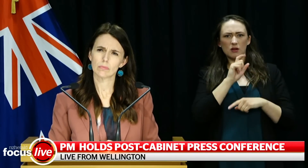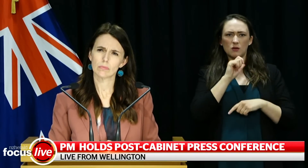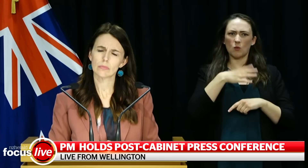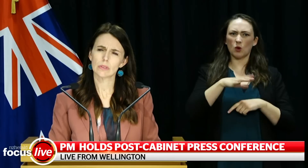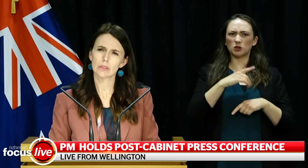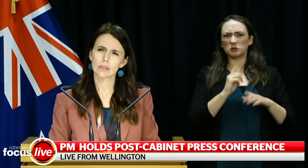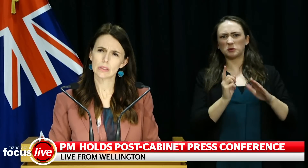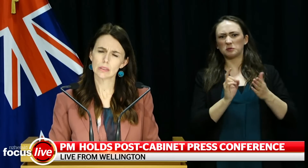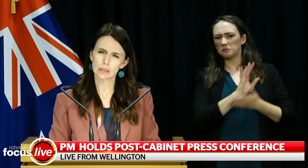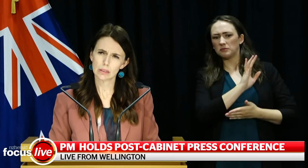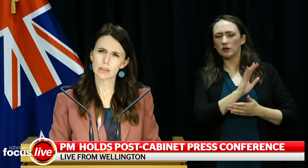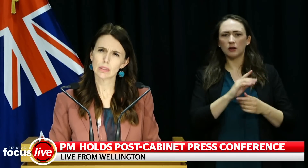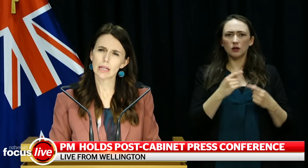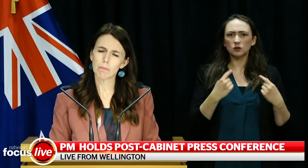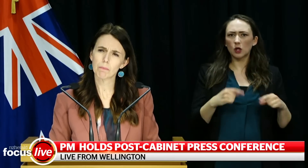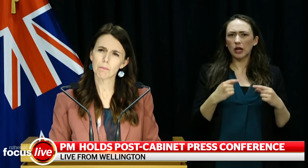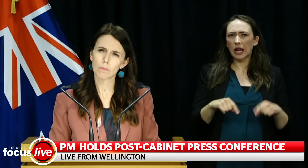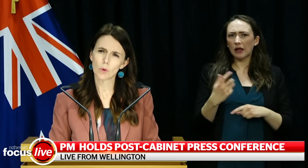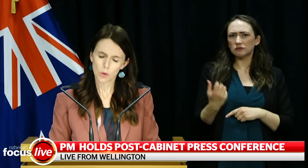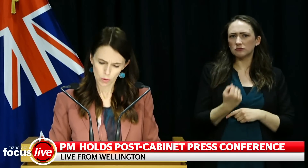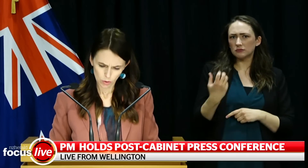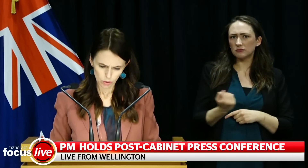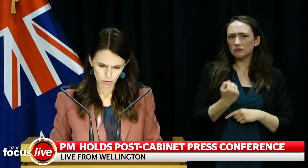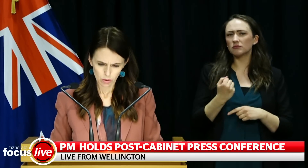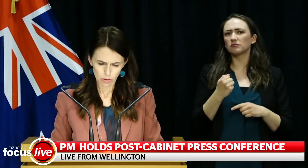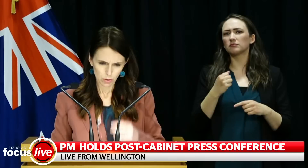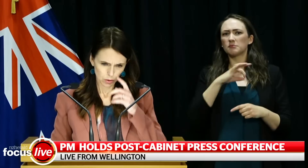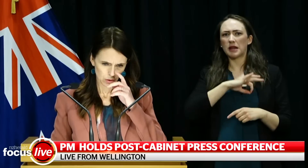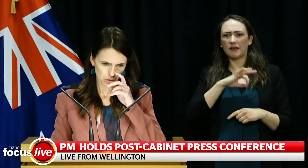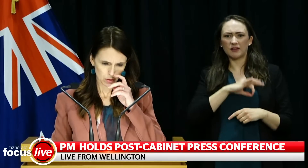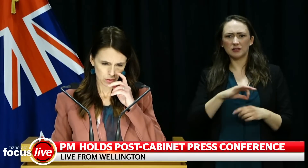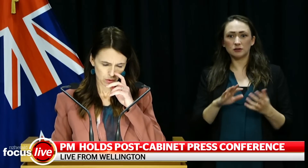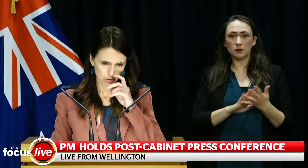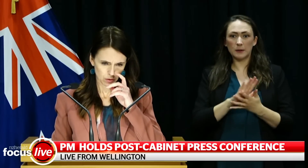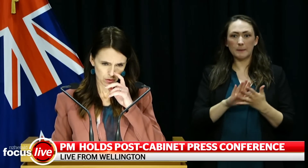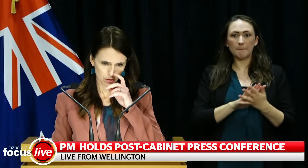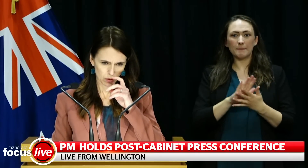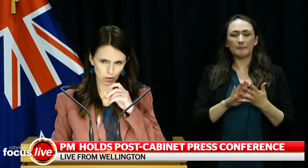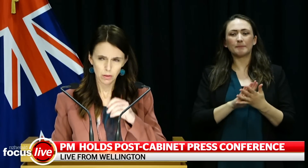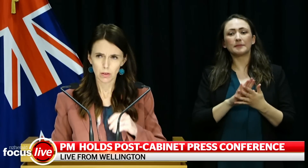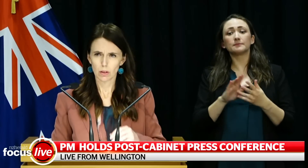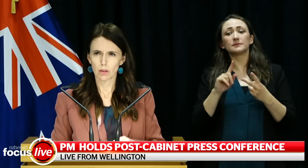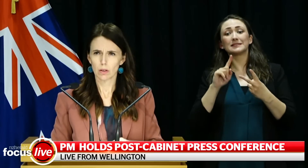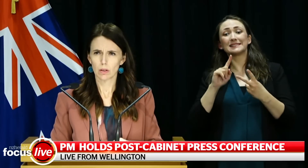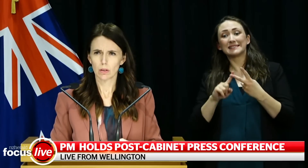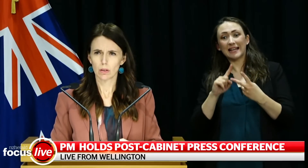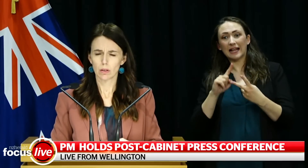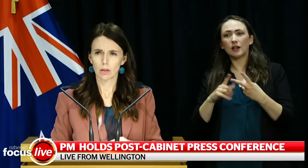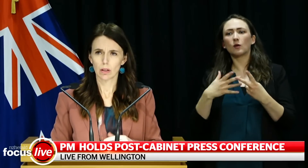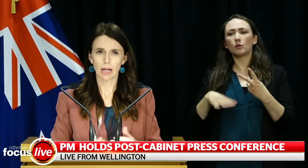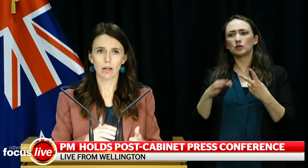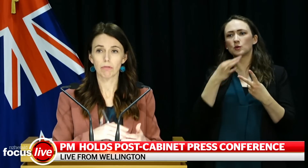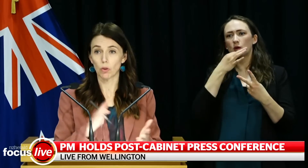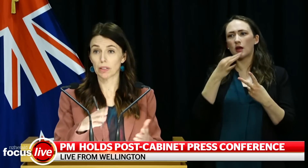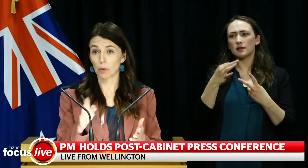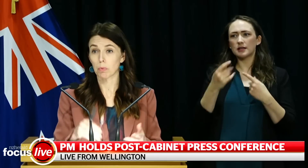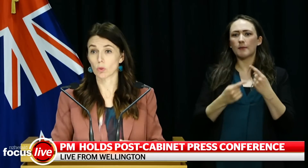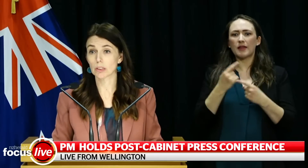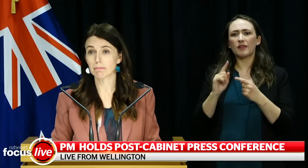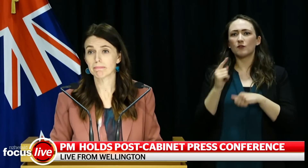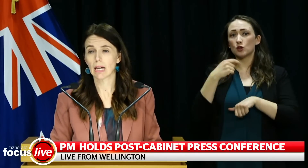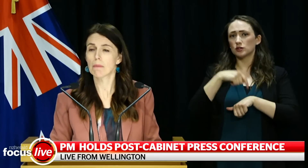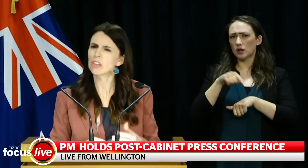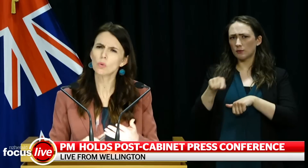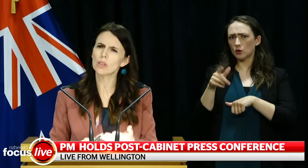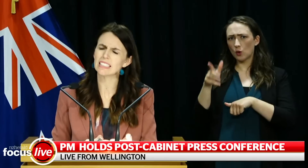Helping Hand emergency hotel, when were you first made aware of those concerns regarding vision? Following the